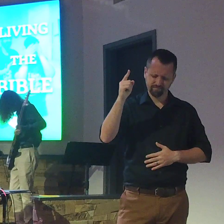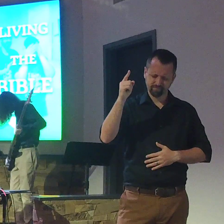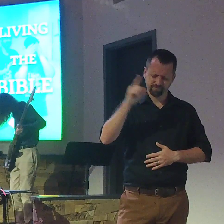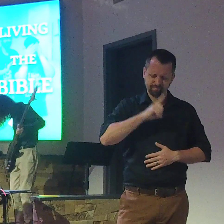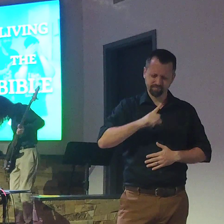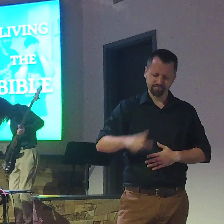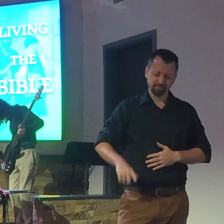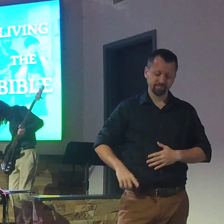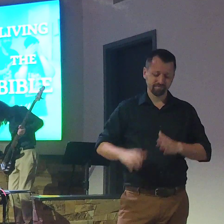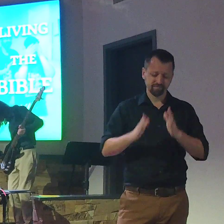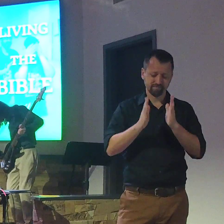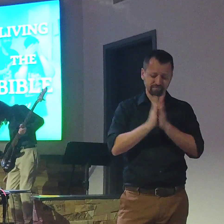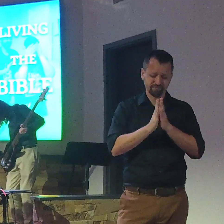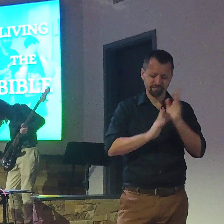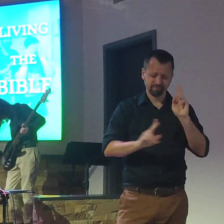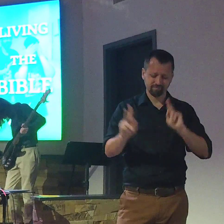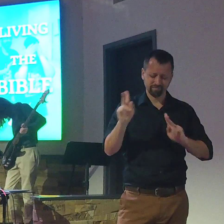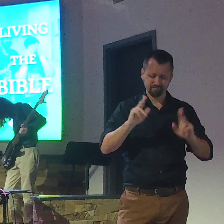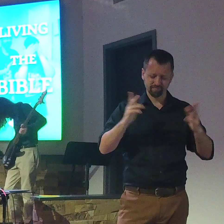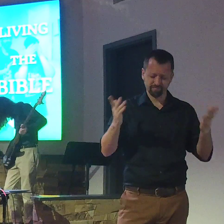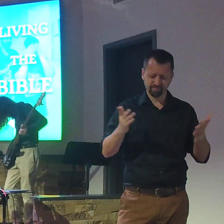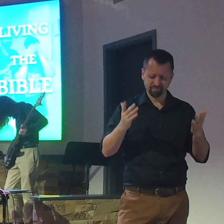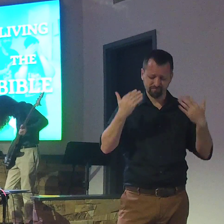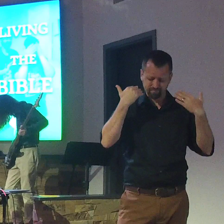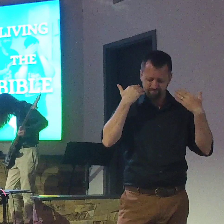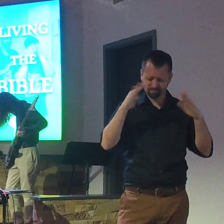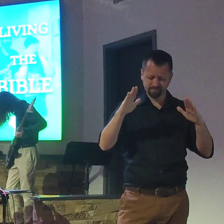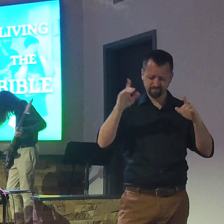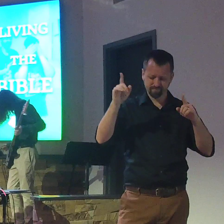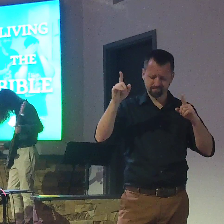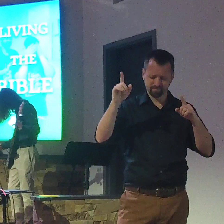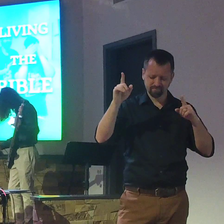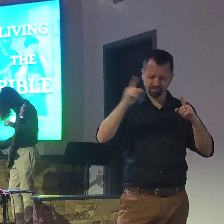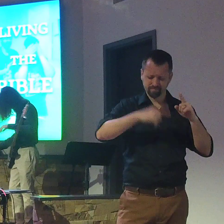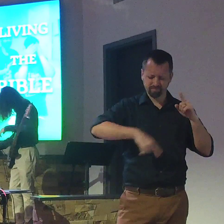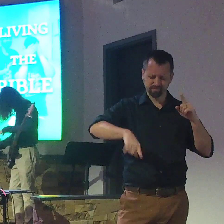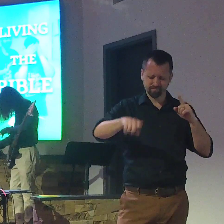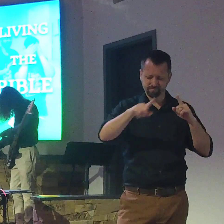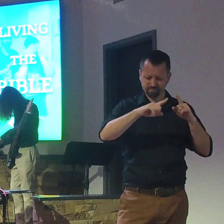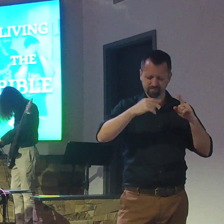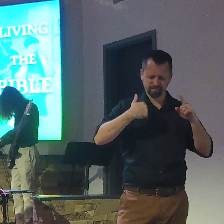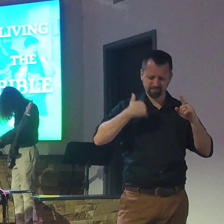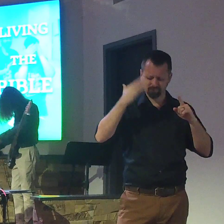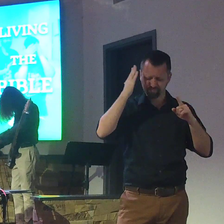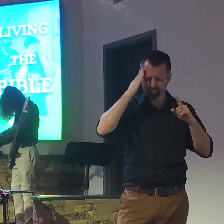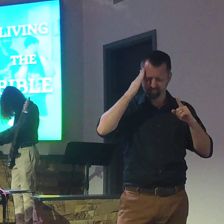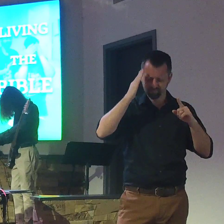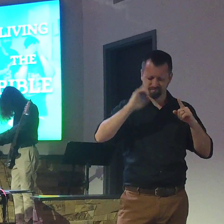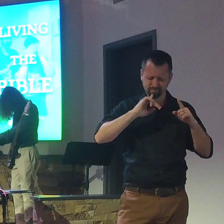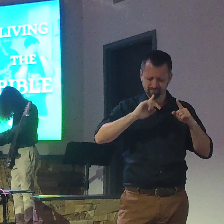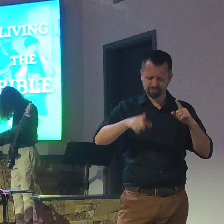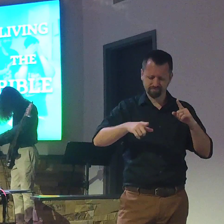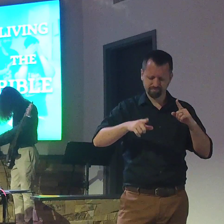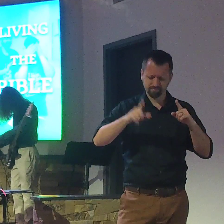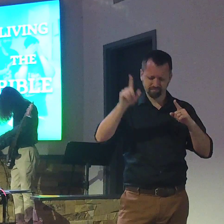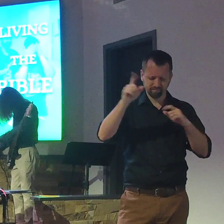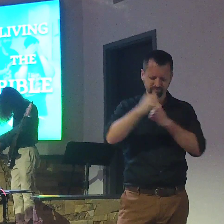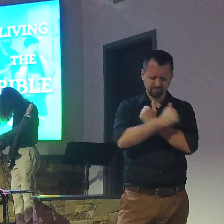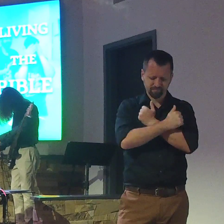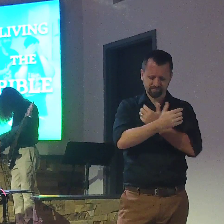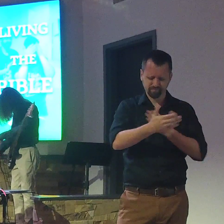Lord, we pray for those that are here today that might not know you, that they'll come to the knowledge of the truth, that you love them and you give yourself for